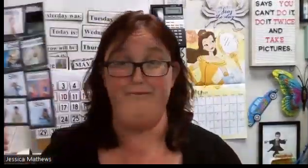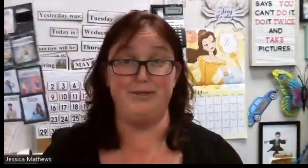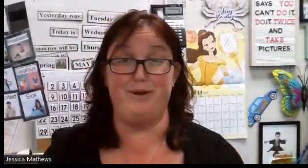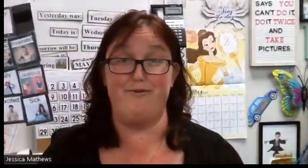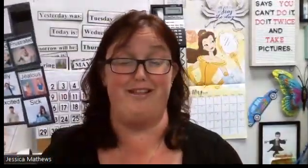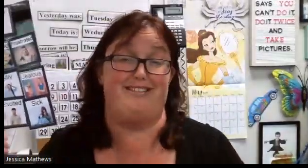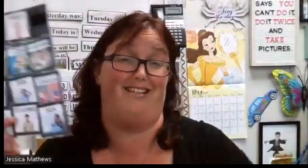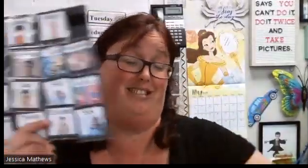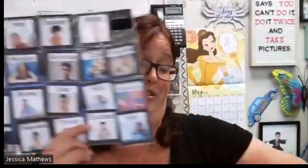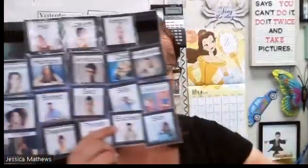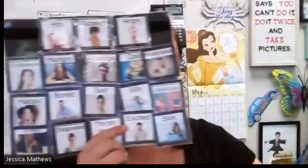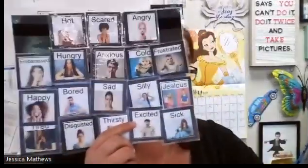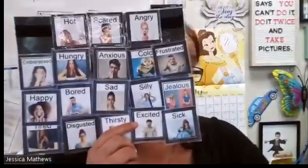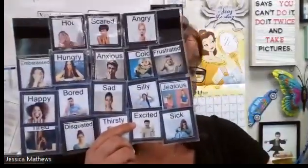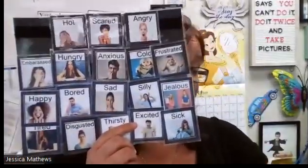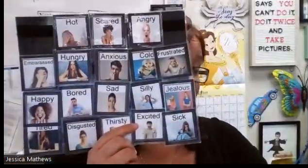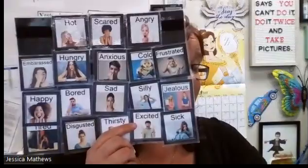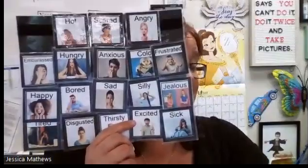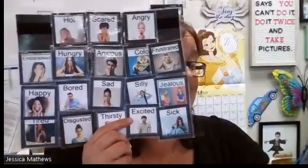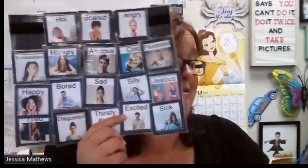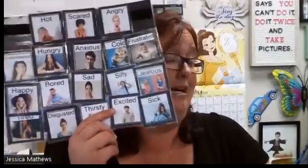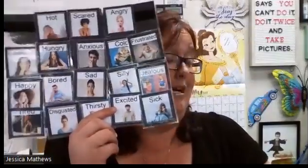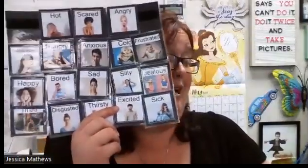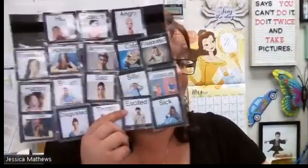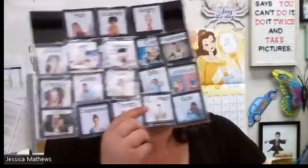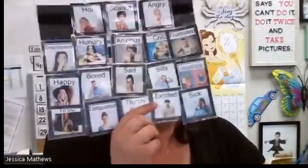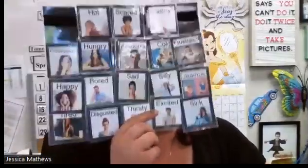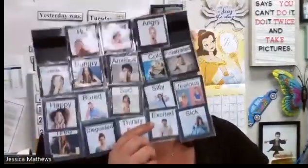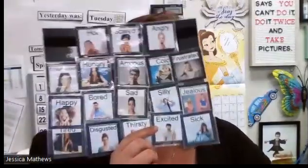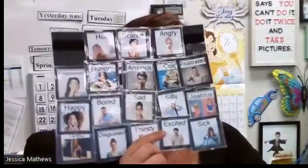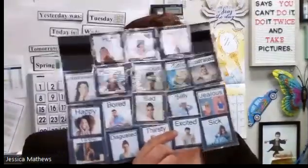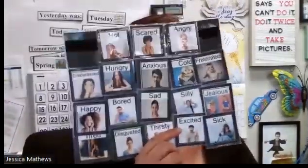If there's a way you're feeling it's not listed. You can tell somebody that as well. And you can always be more than one thing.